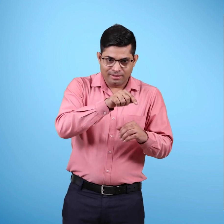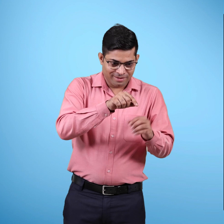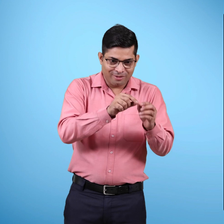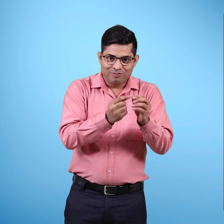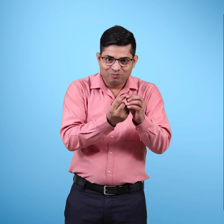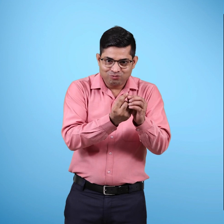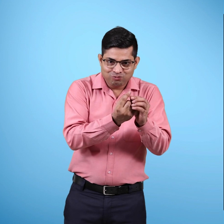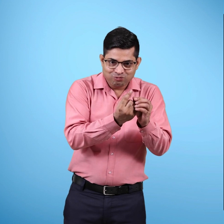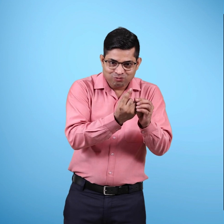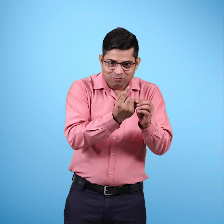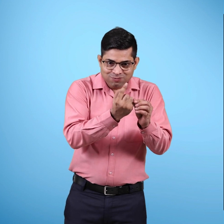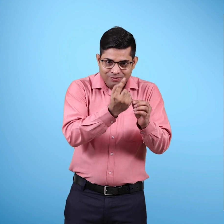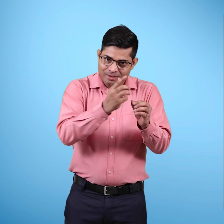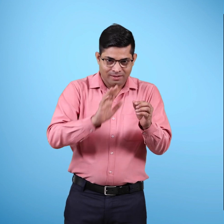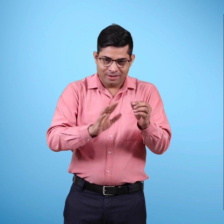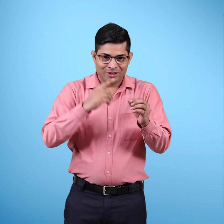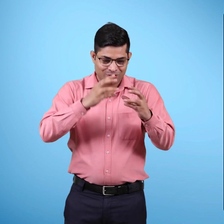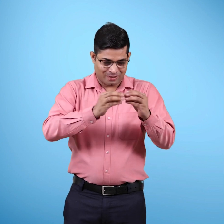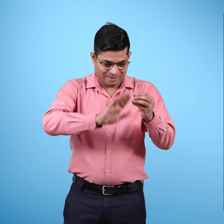try to separate the young plants from the cotton.